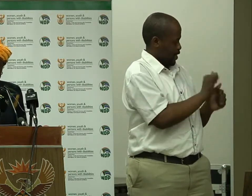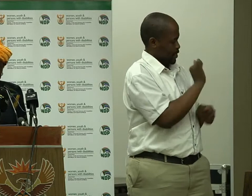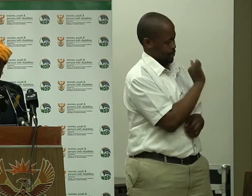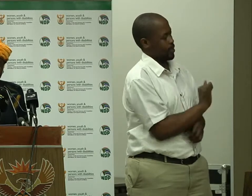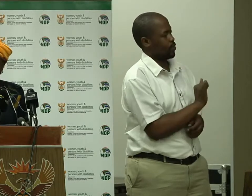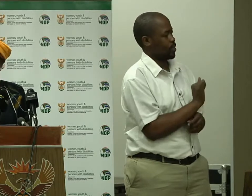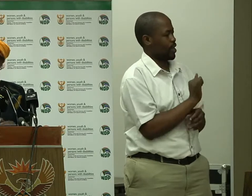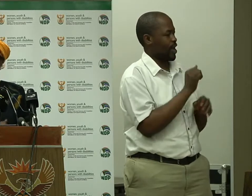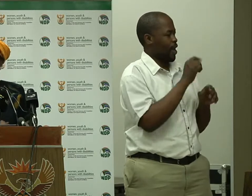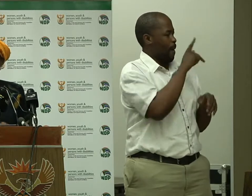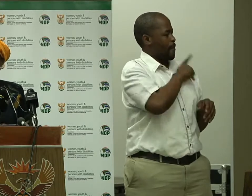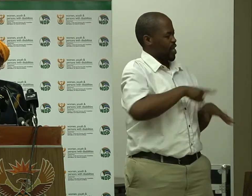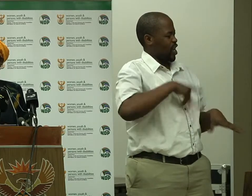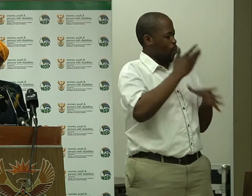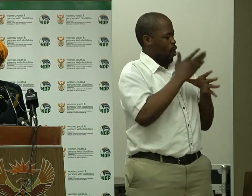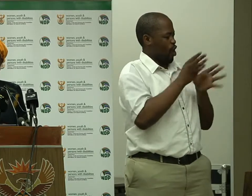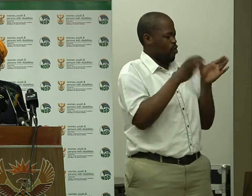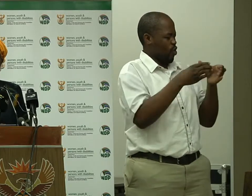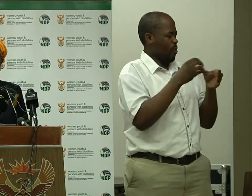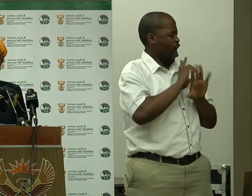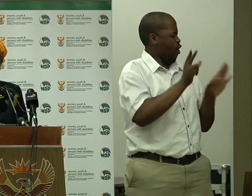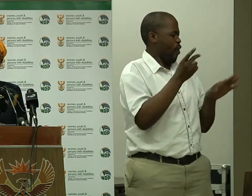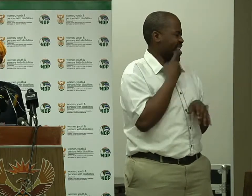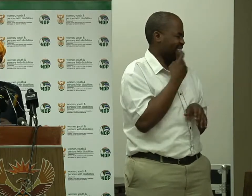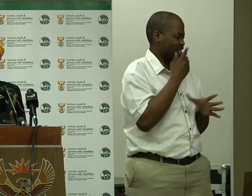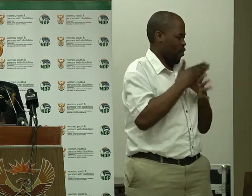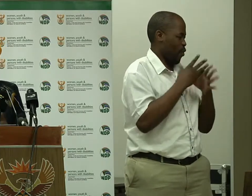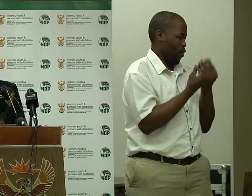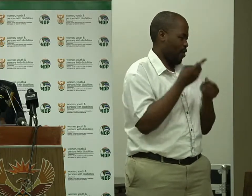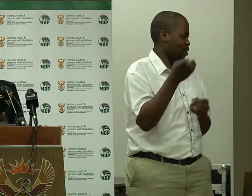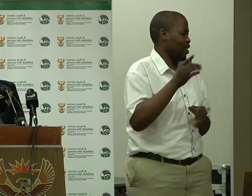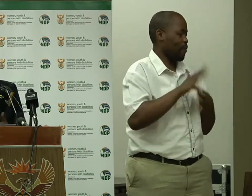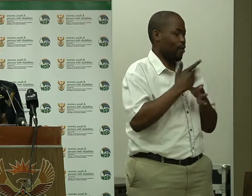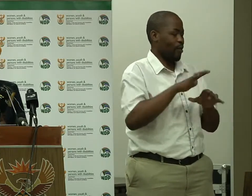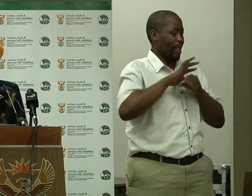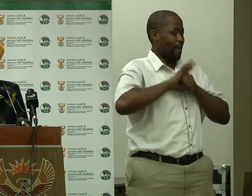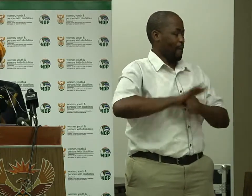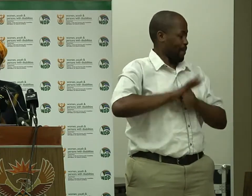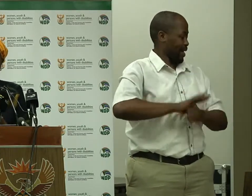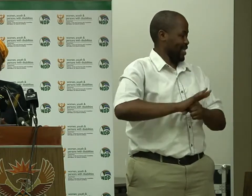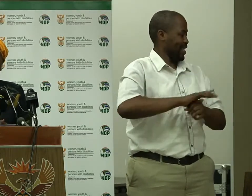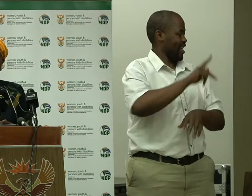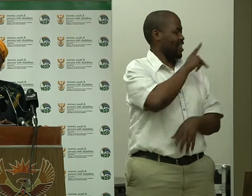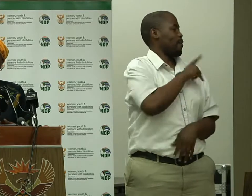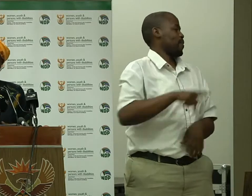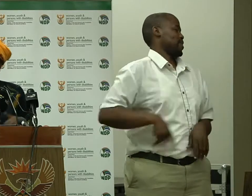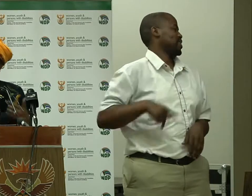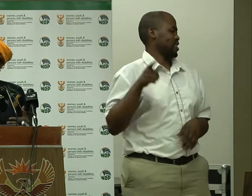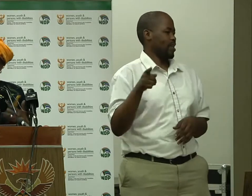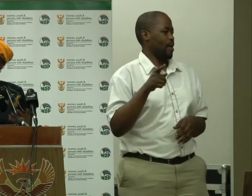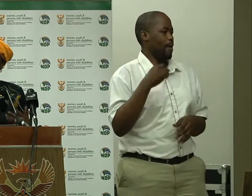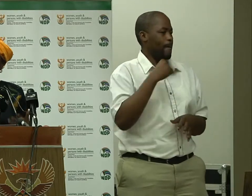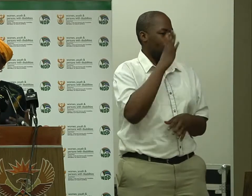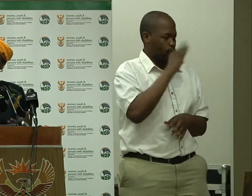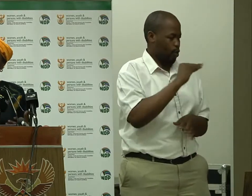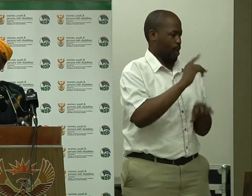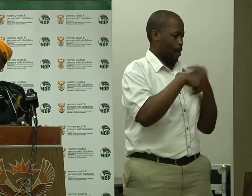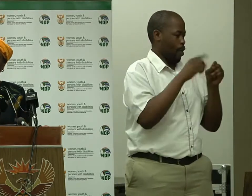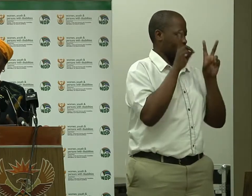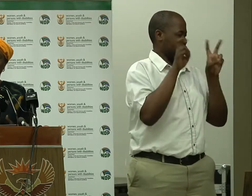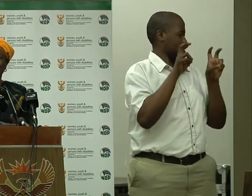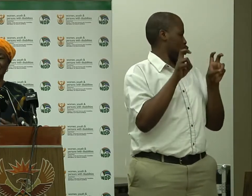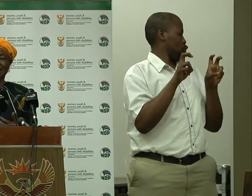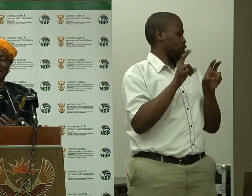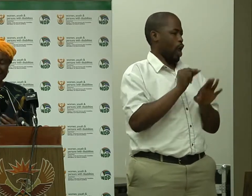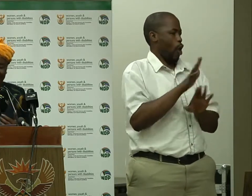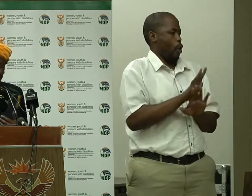are not easy to work with because they pressurize the president by talking about issues that